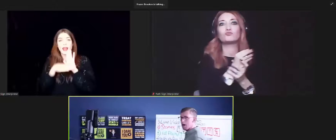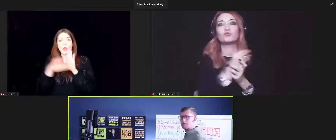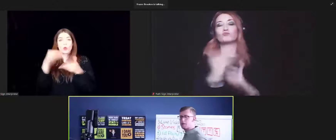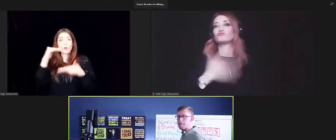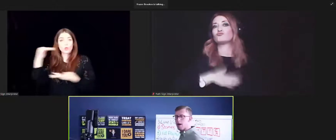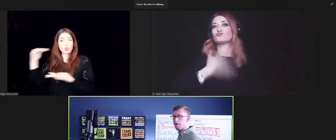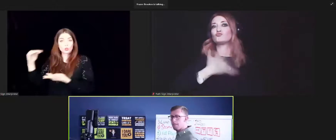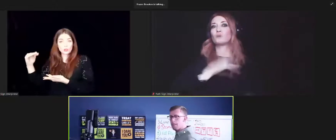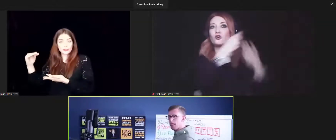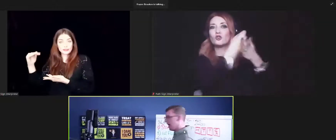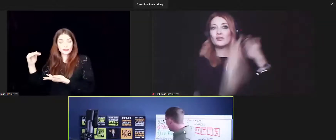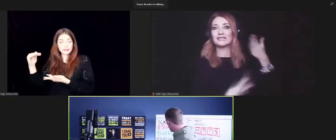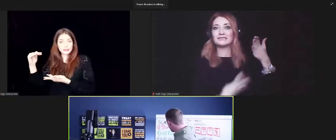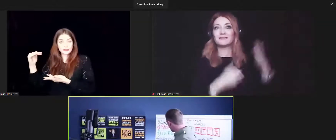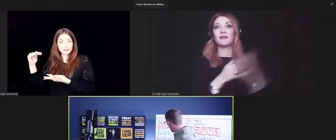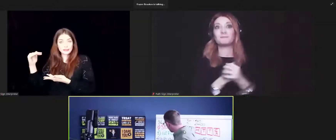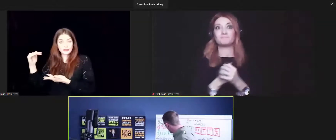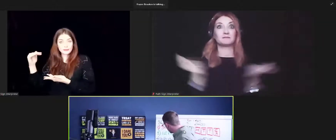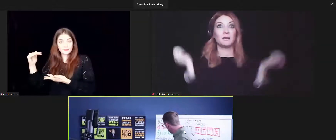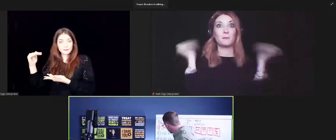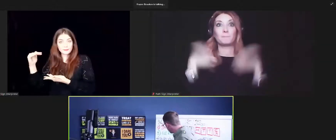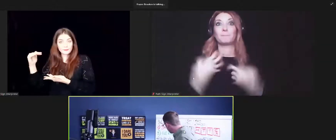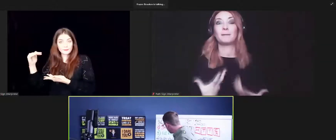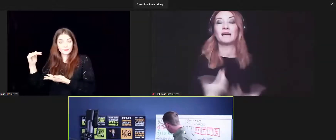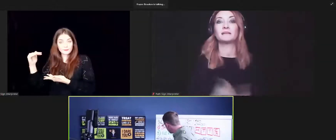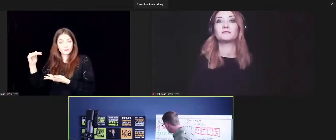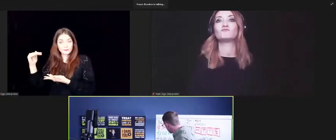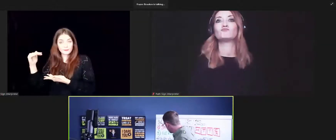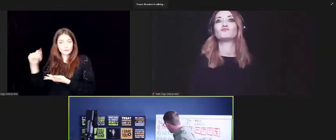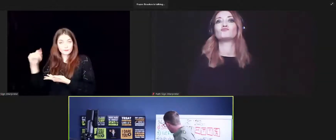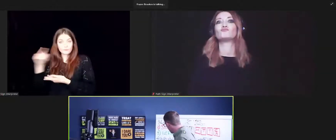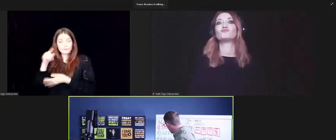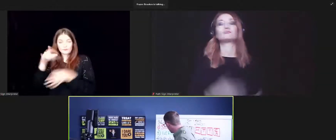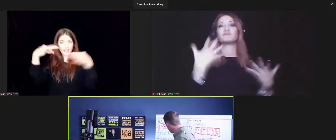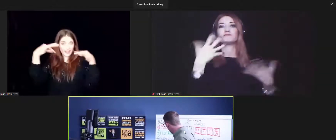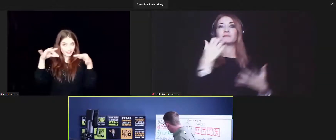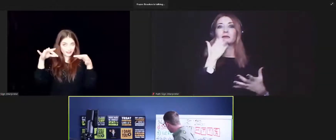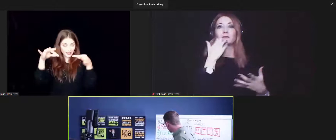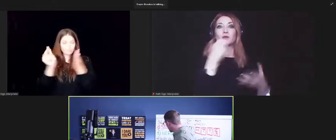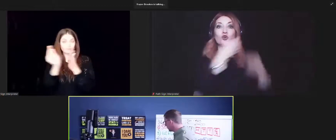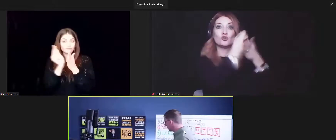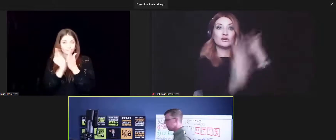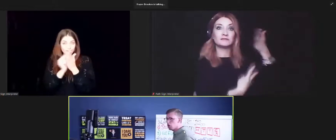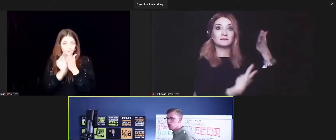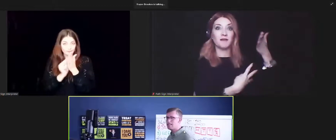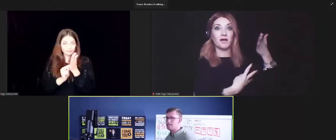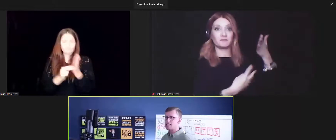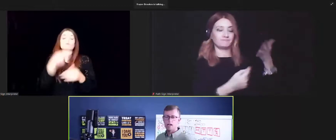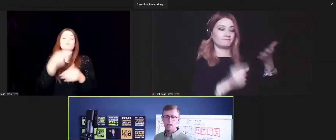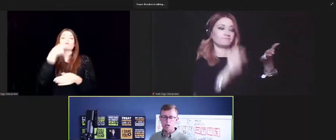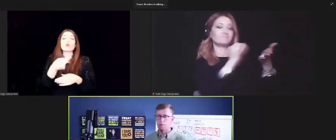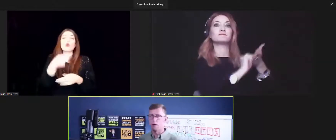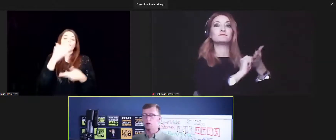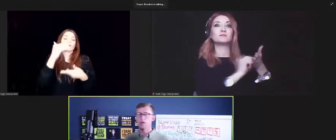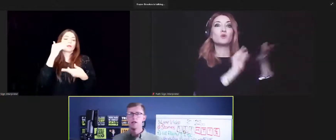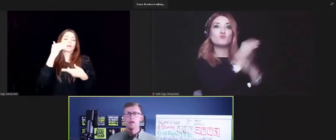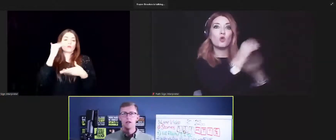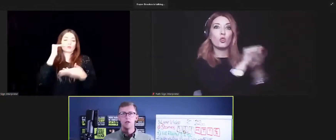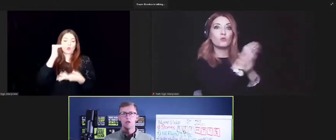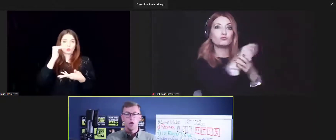Get a piece of paper and write down the product name and then the benefits that are associated to the